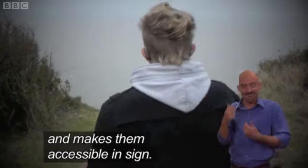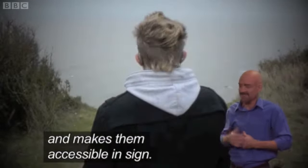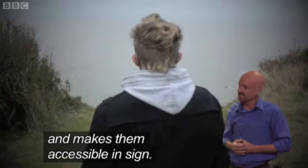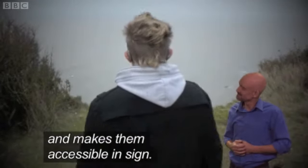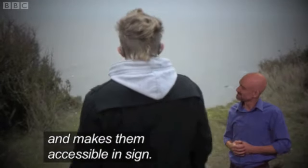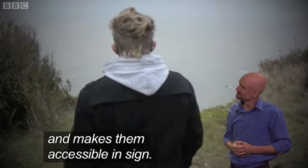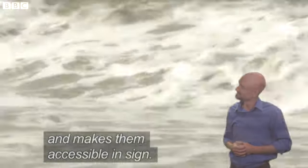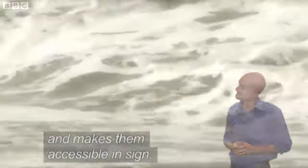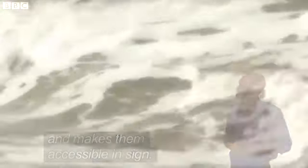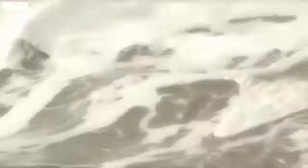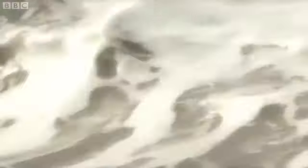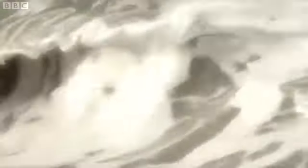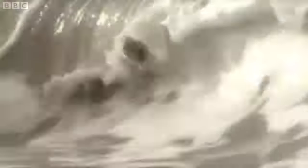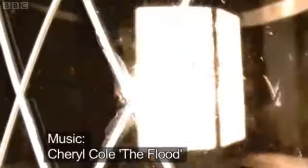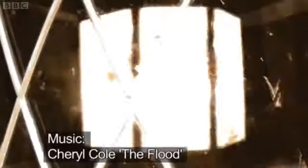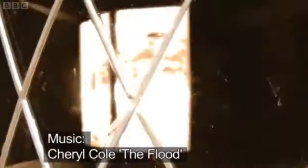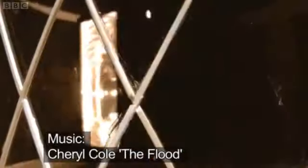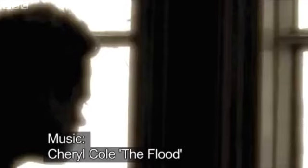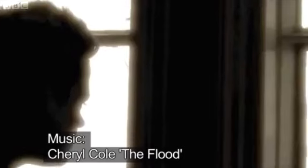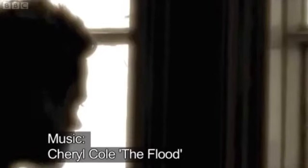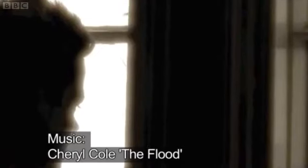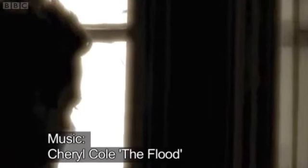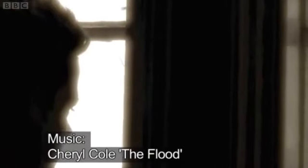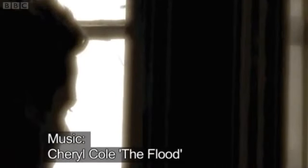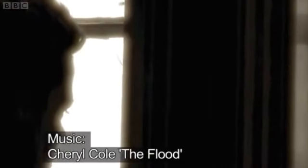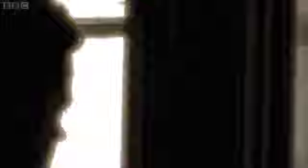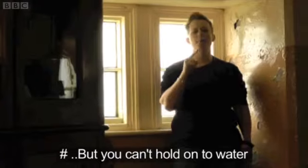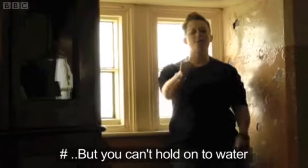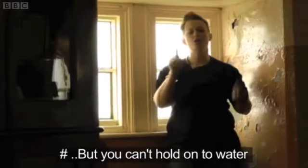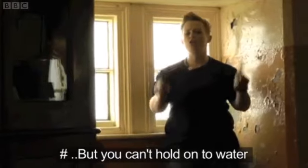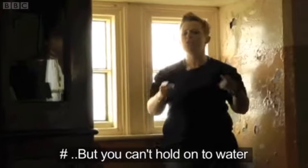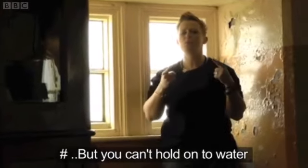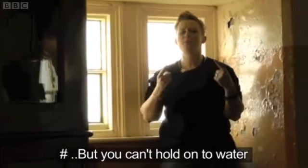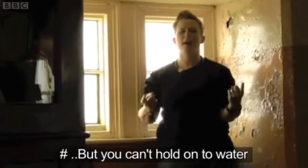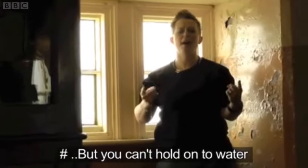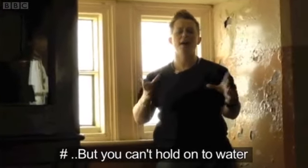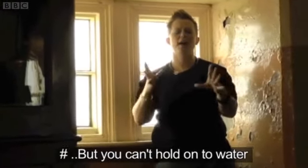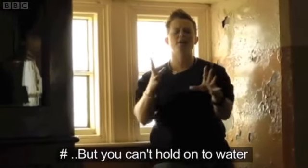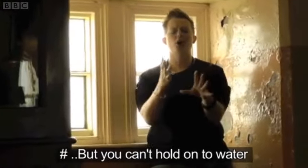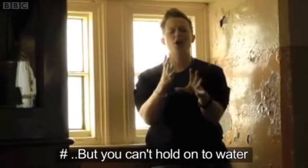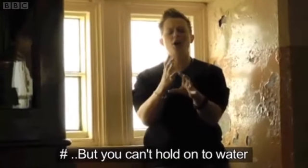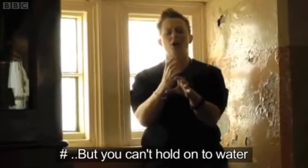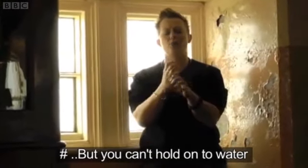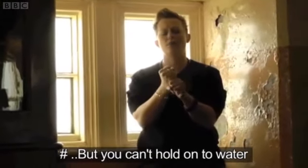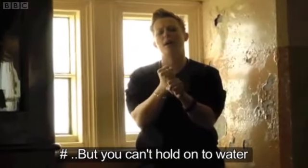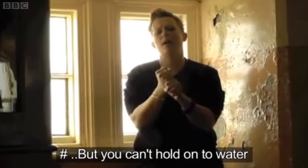accessible in sign. Waiting on the tide to come, but you can't hold on